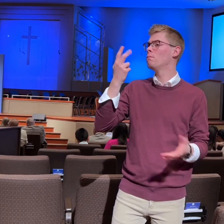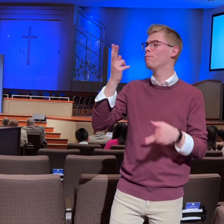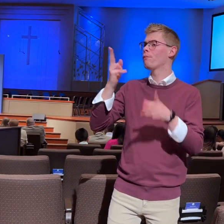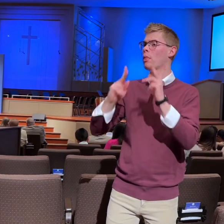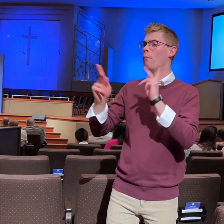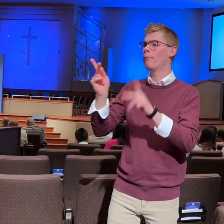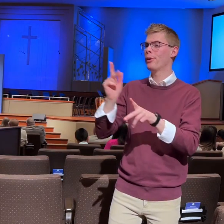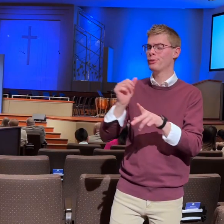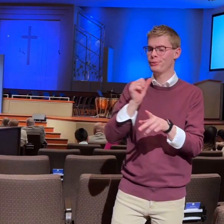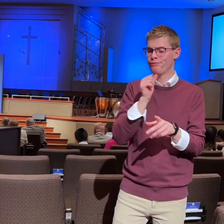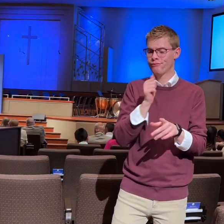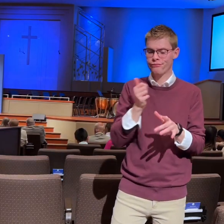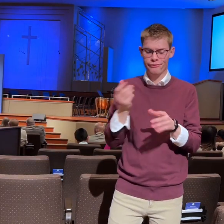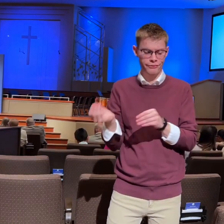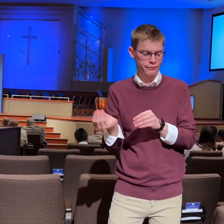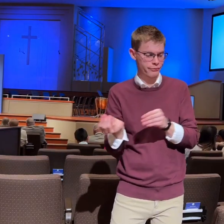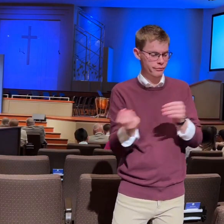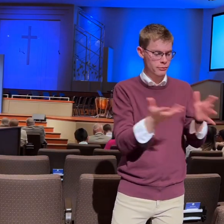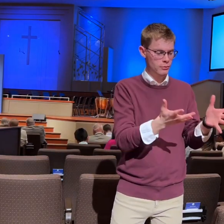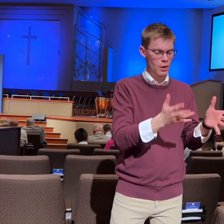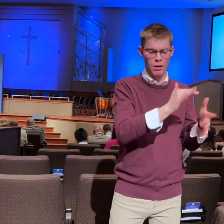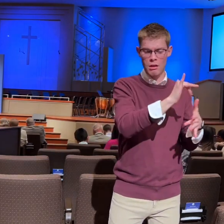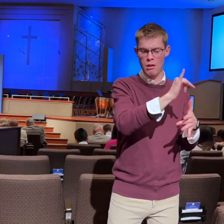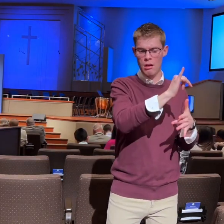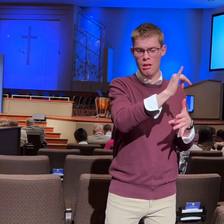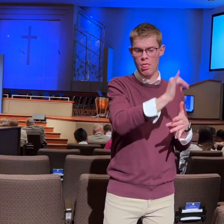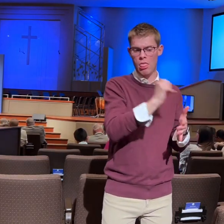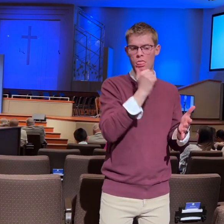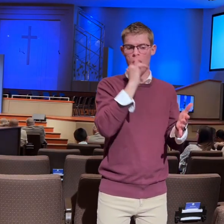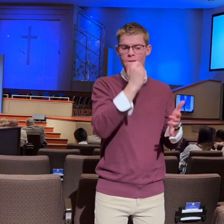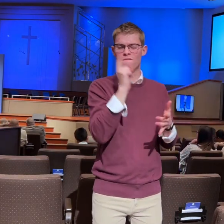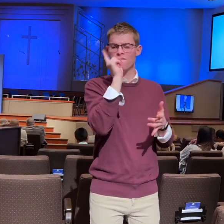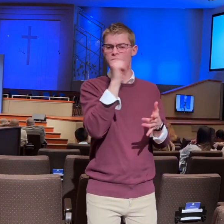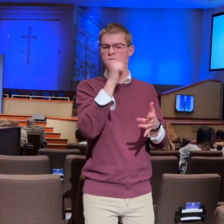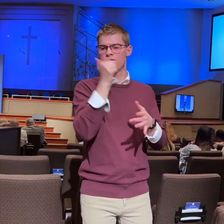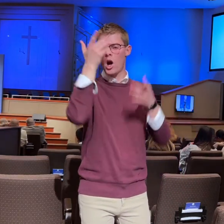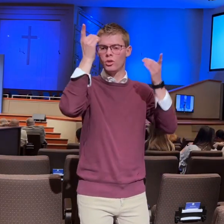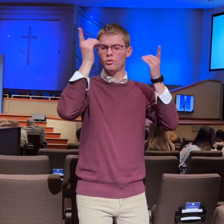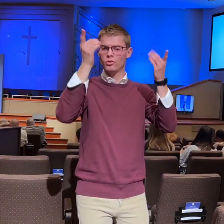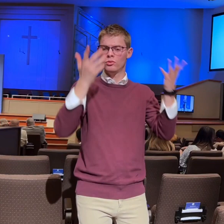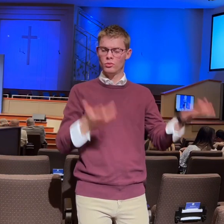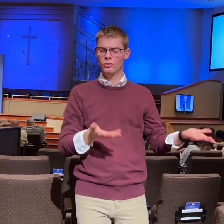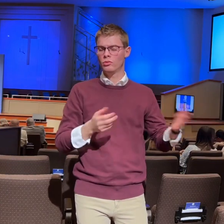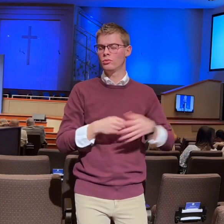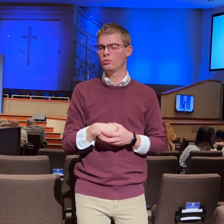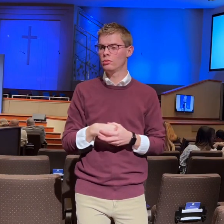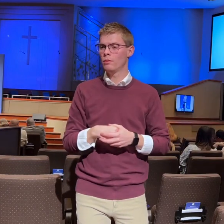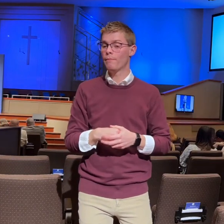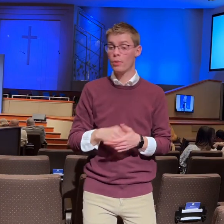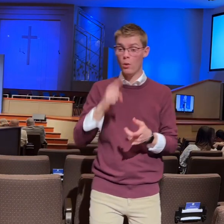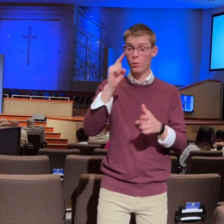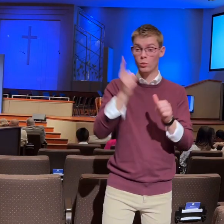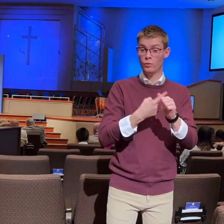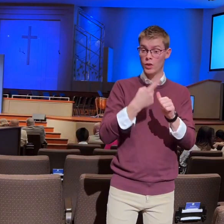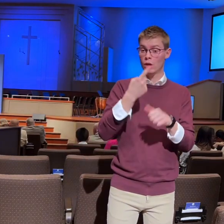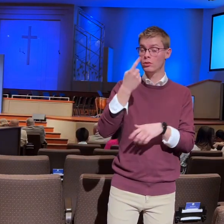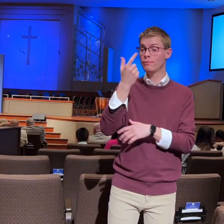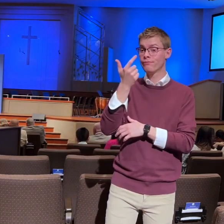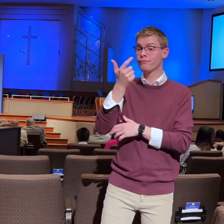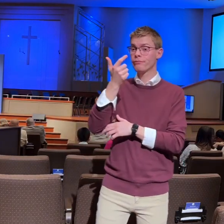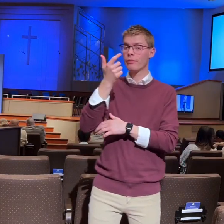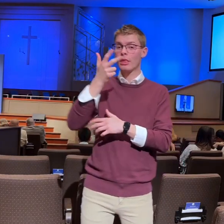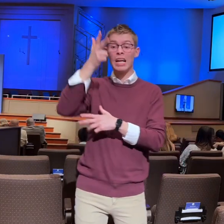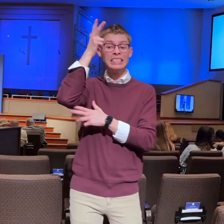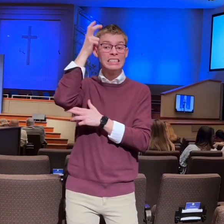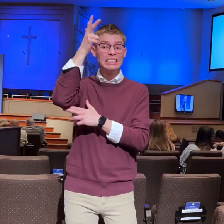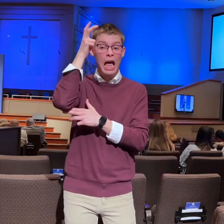teaching in their way. So remember a couple of things about this false doctrine. Number one, Satan is a deceiver. Satan is a deceiver.